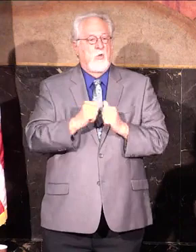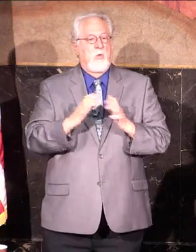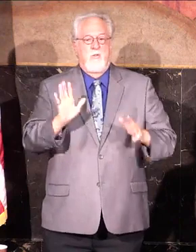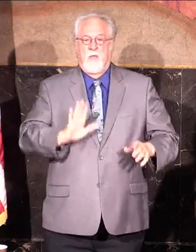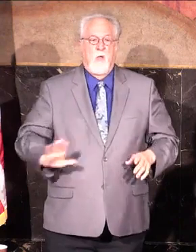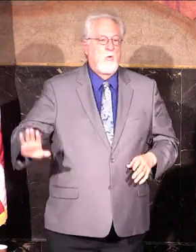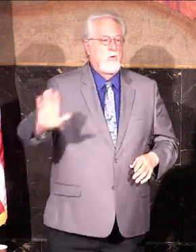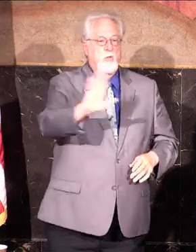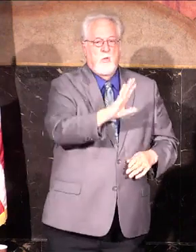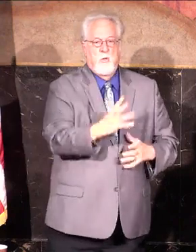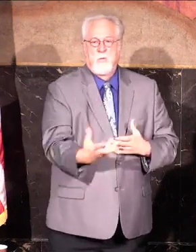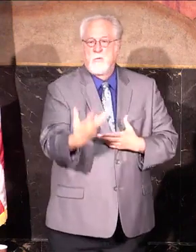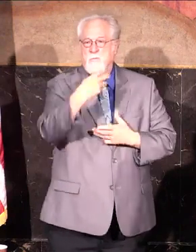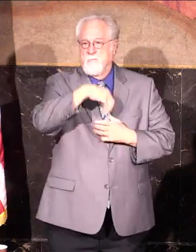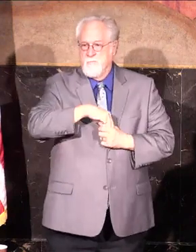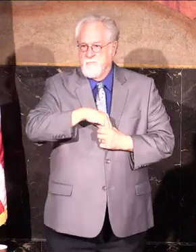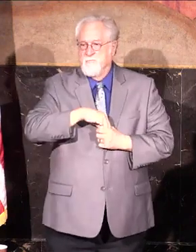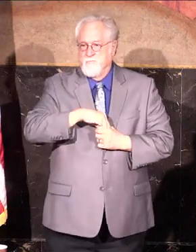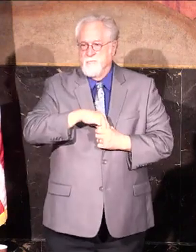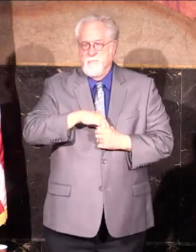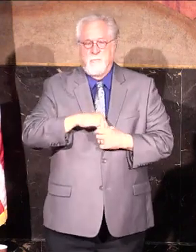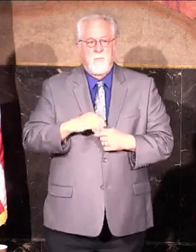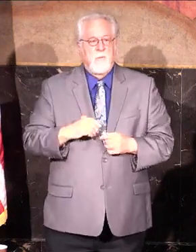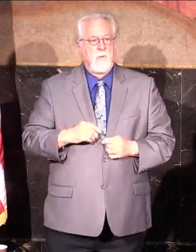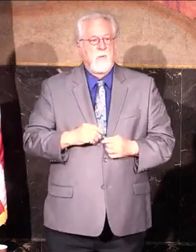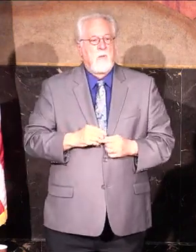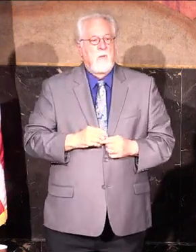everybody playing the part that they have to play.